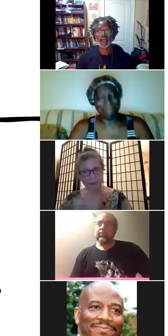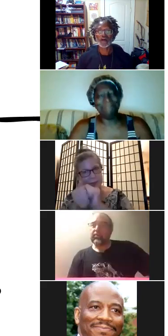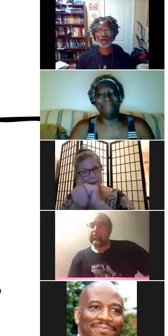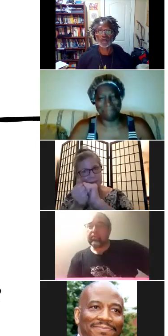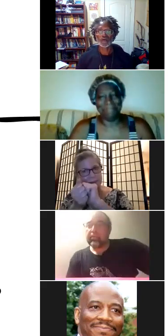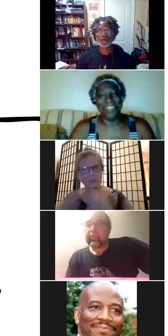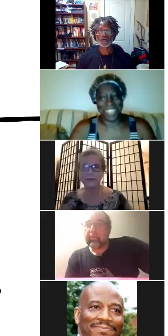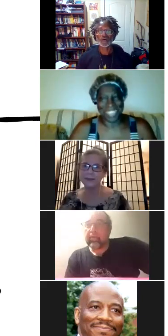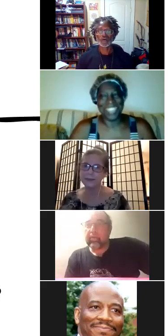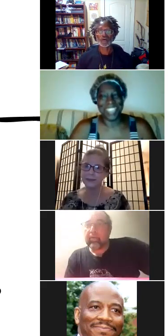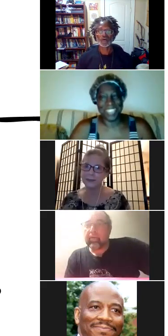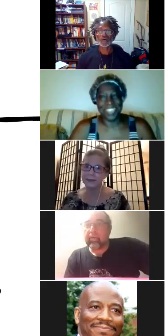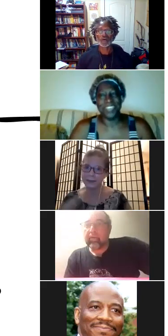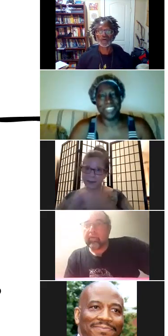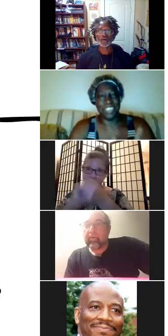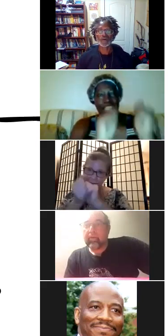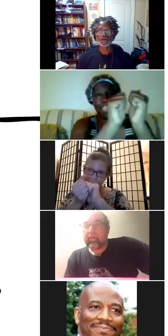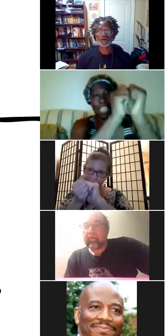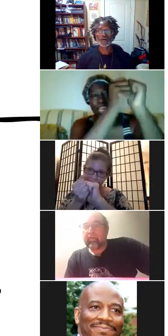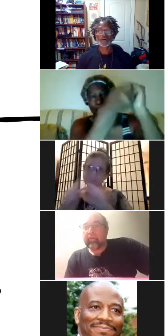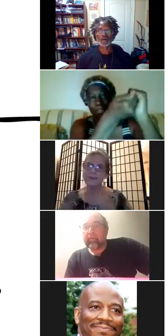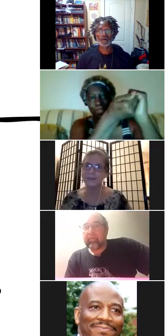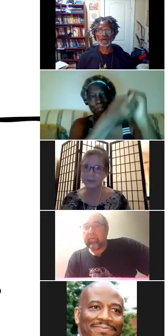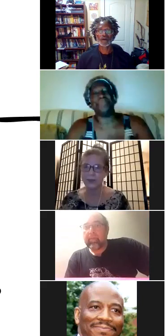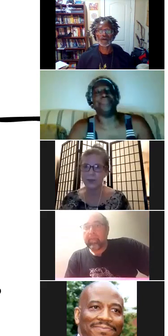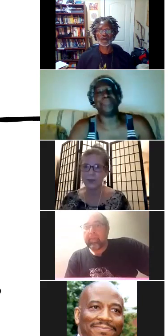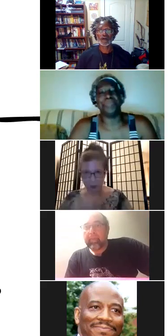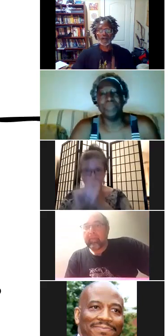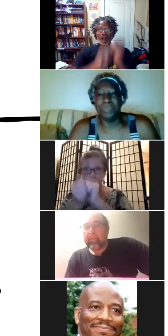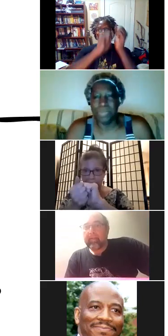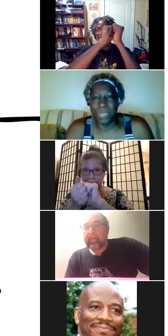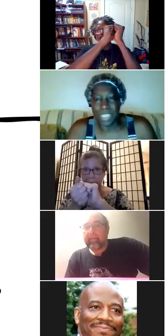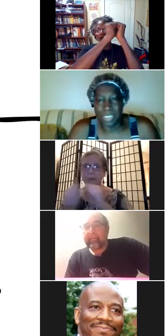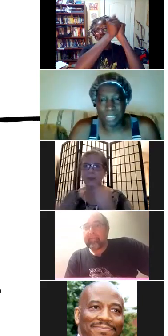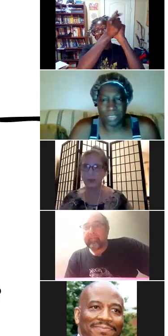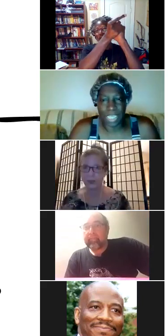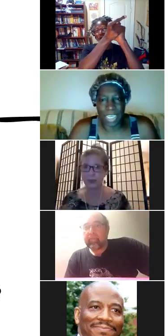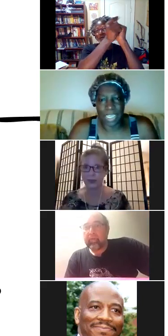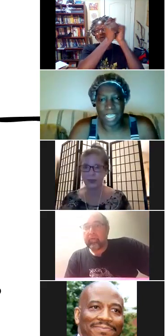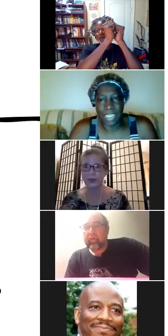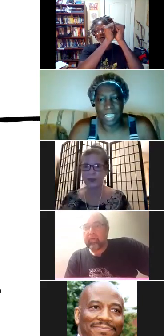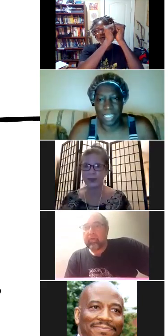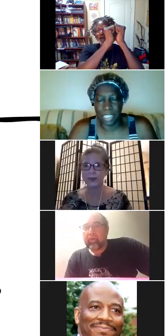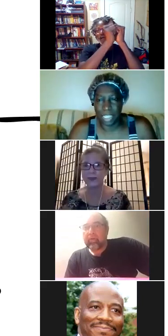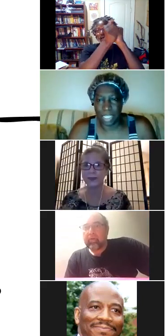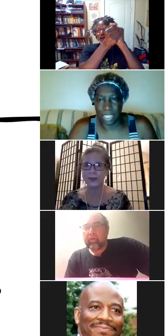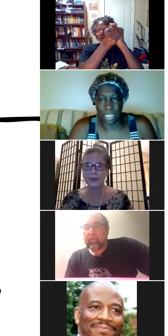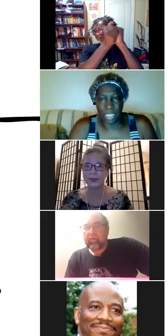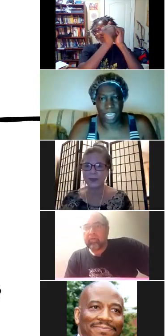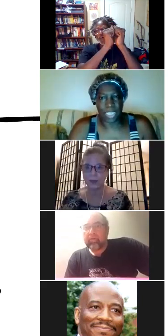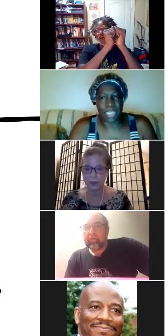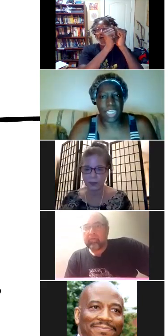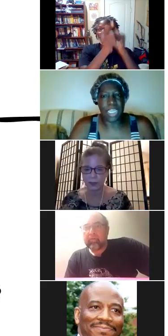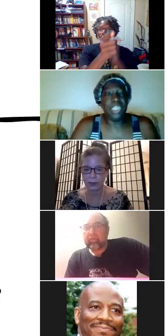Sign how? Got it. I see what you mean. How? Mm-hmm. Okay.